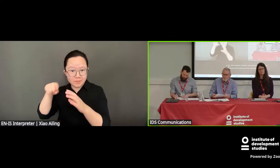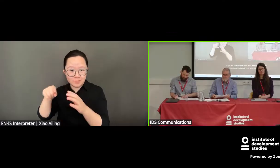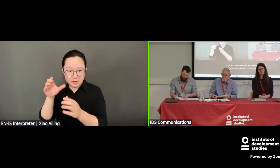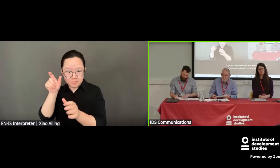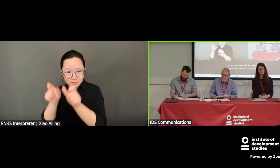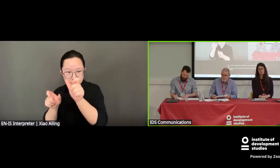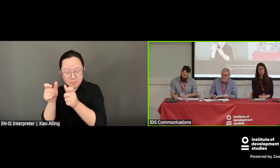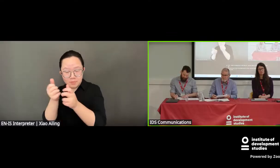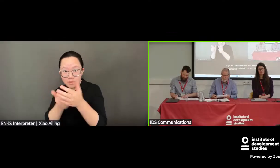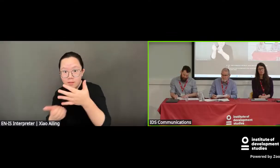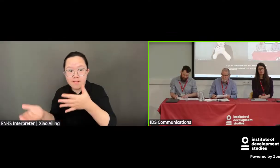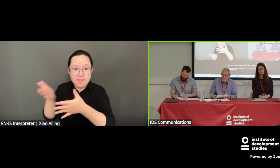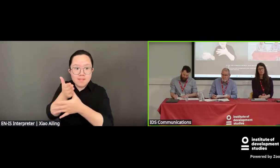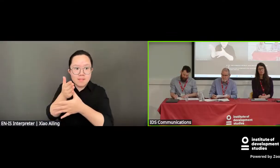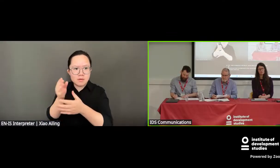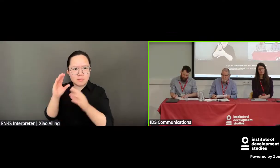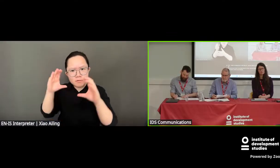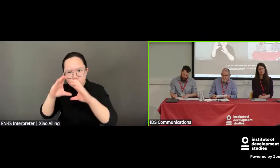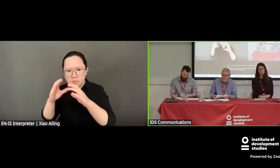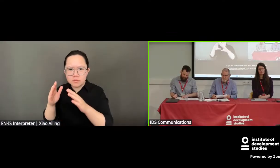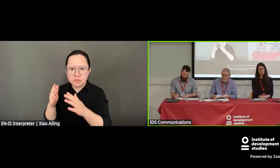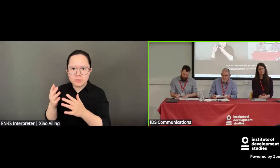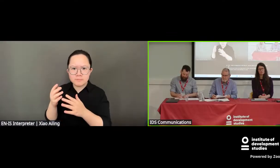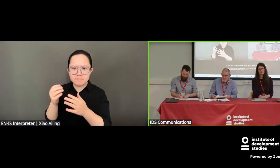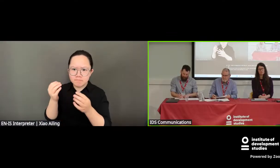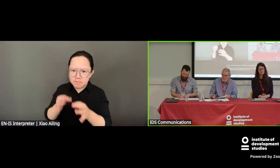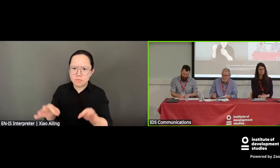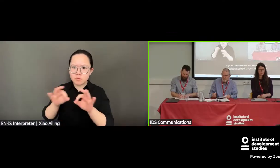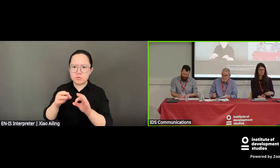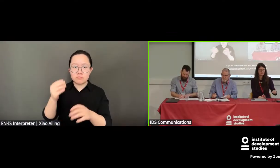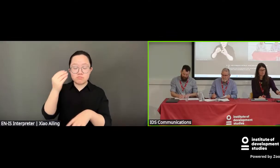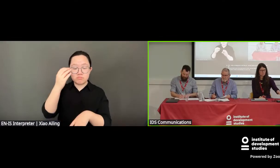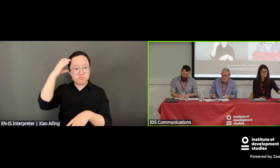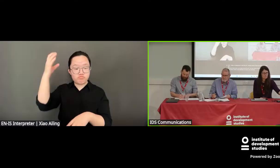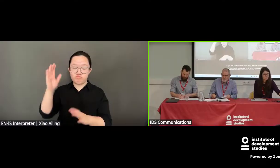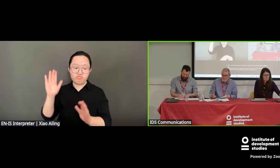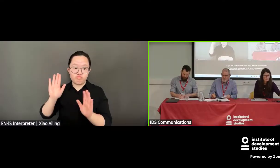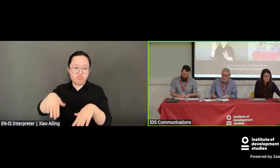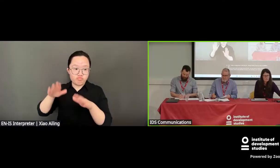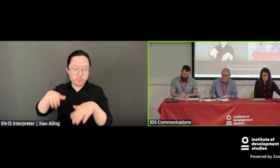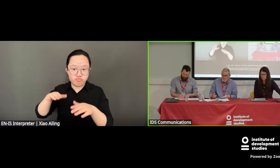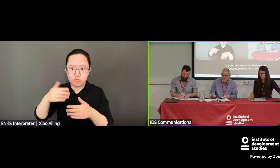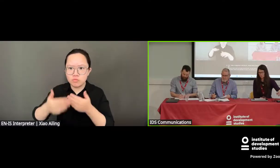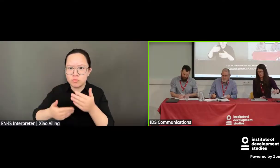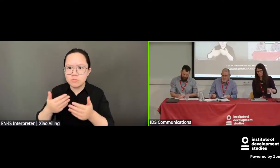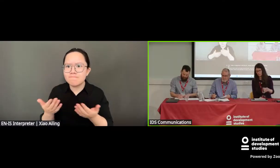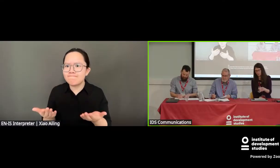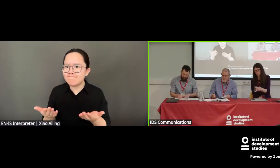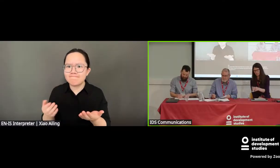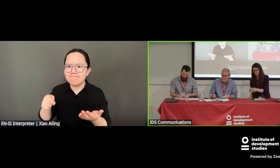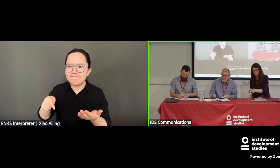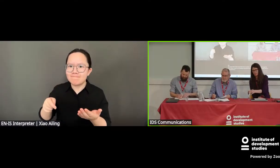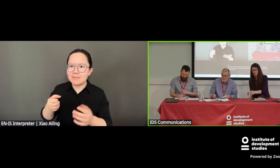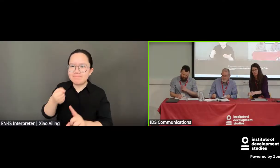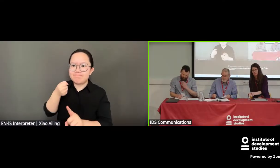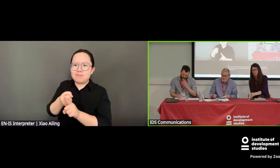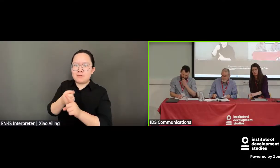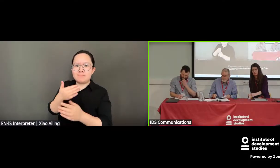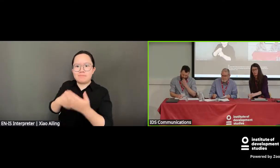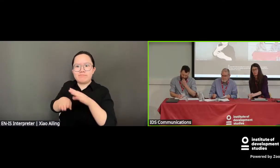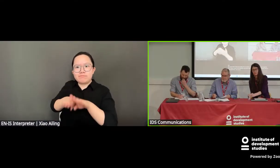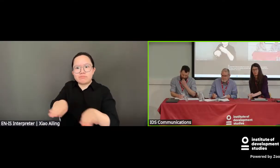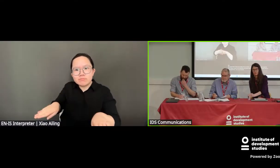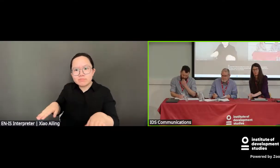done. It's a lived experience. So how do we ensure that maybe we work with government and other stakeholders to ensure that we